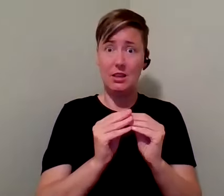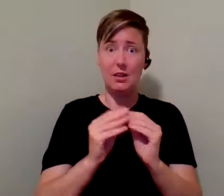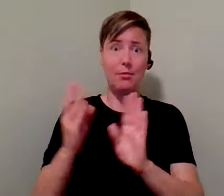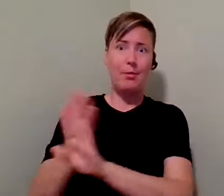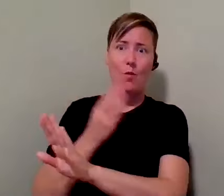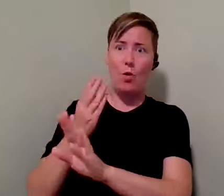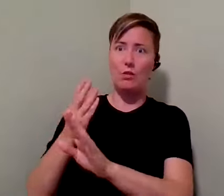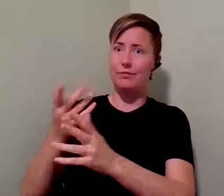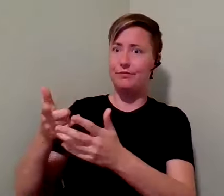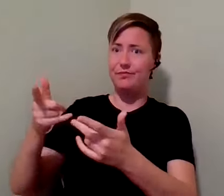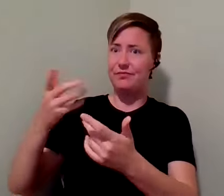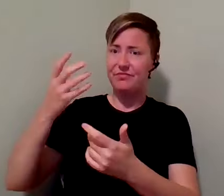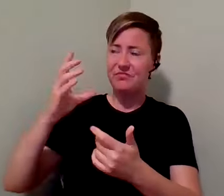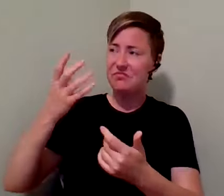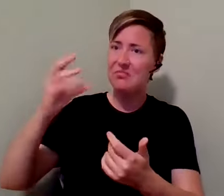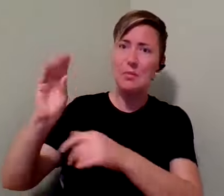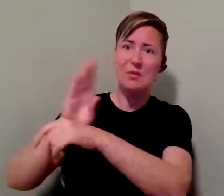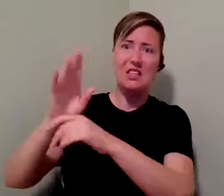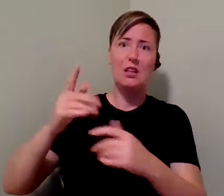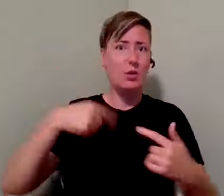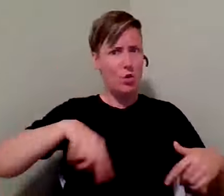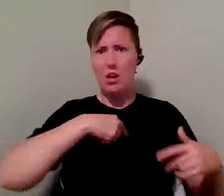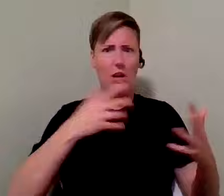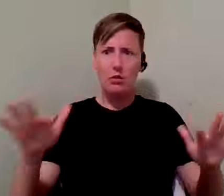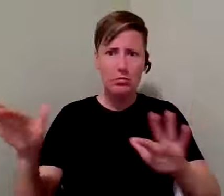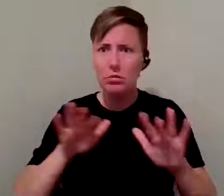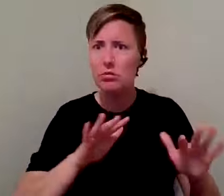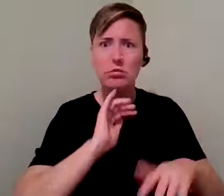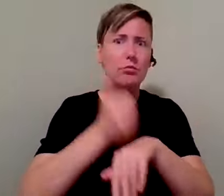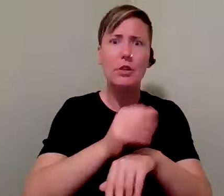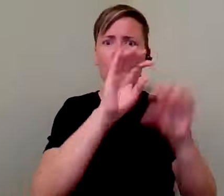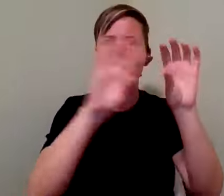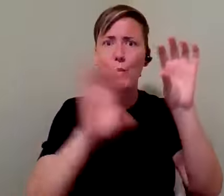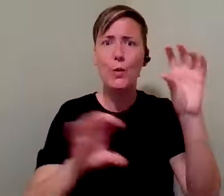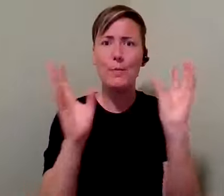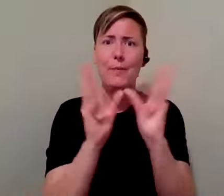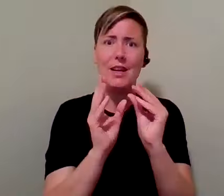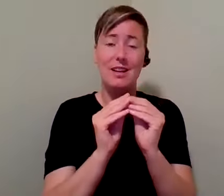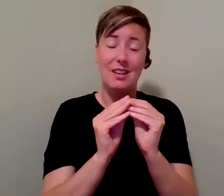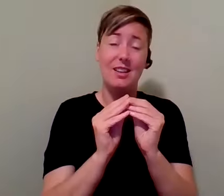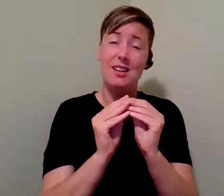the corporates got into it. All of us were like, "Hey, dude, let's start a meeting." And it's been such a joy and it's been